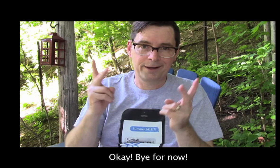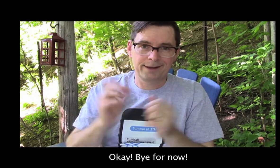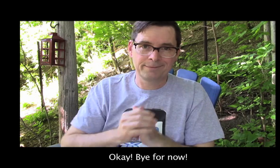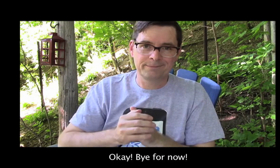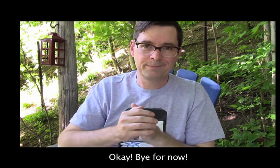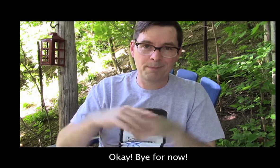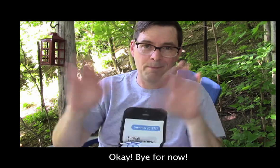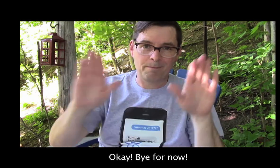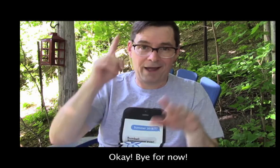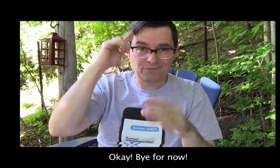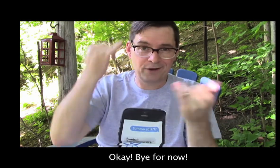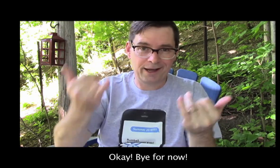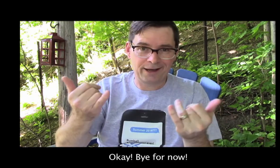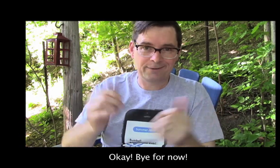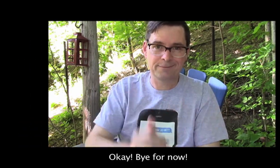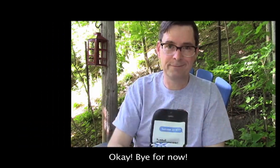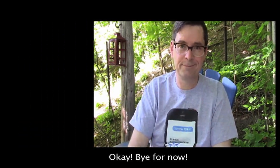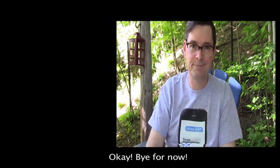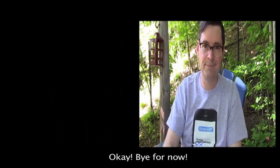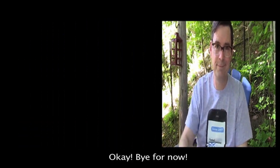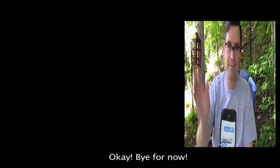Okay, bye for now.